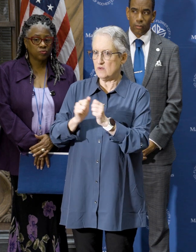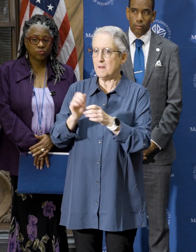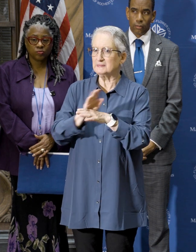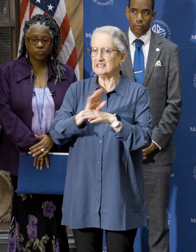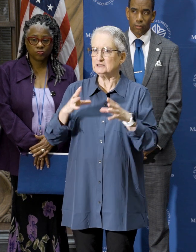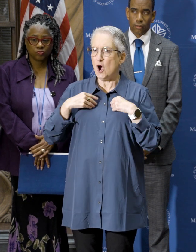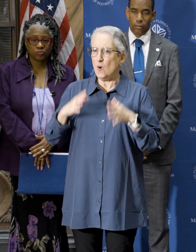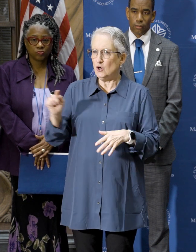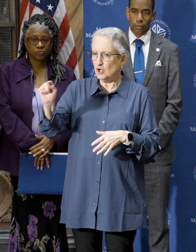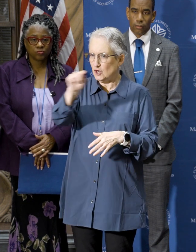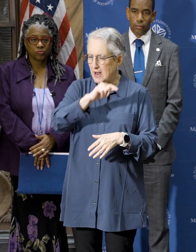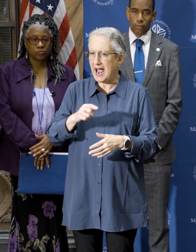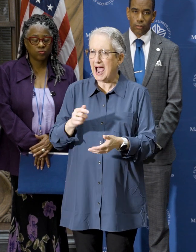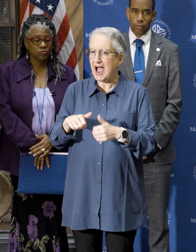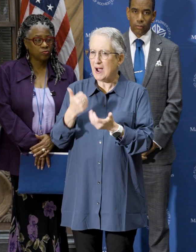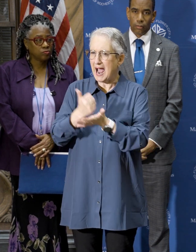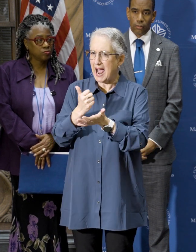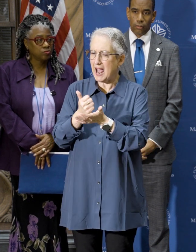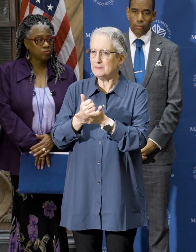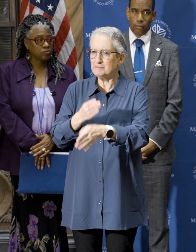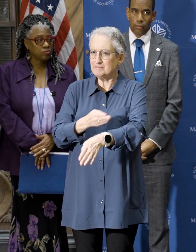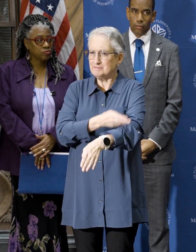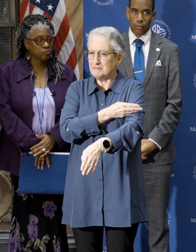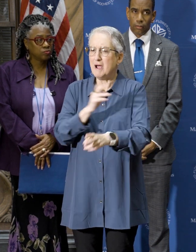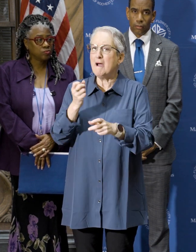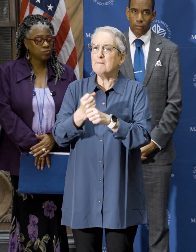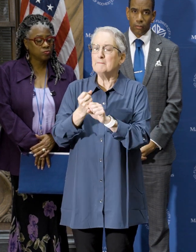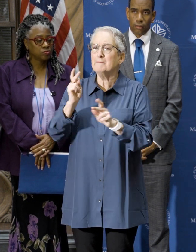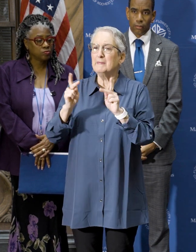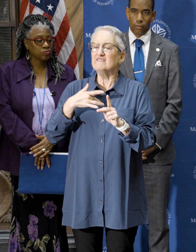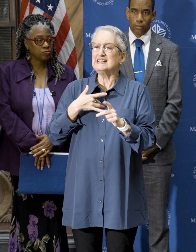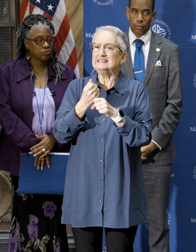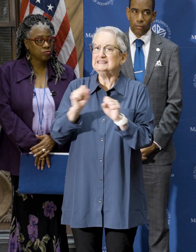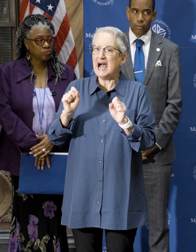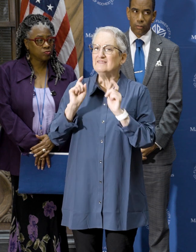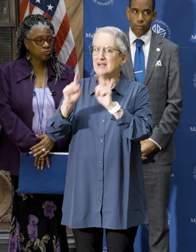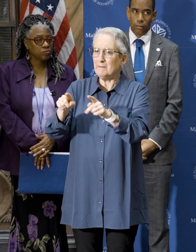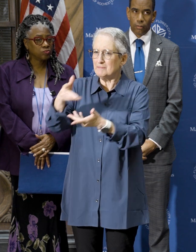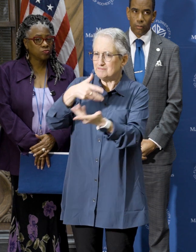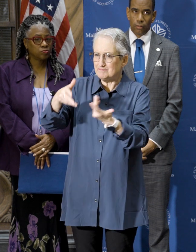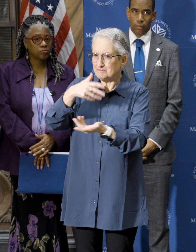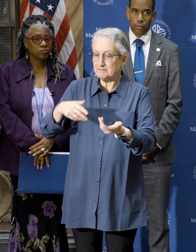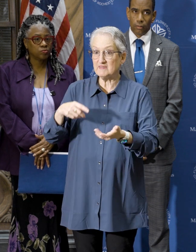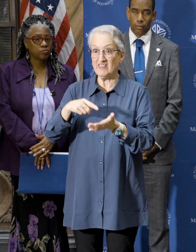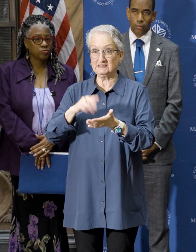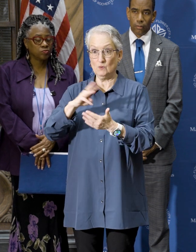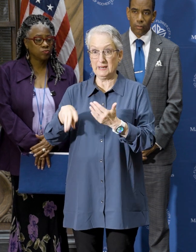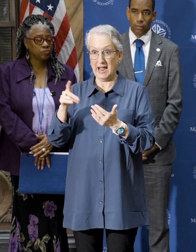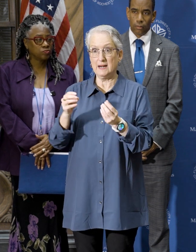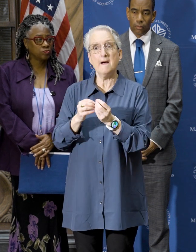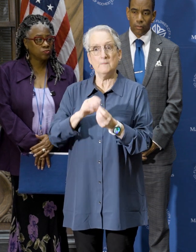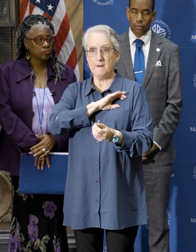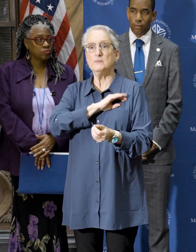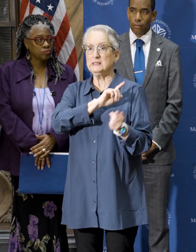go and have a good time. This weekend, we will be using the gun violence emergency. We will have an increase in officers and security